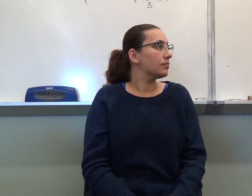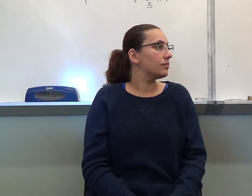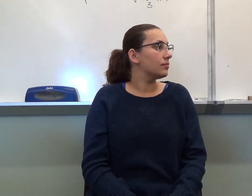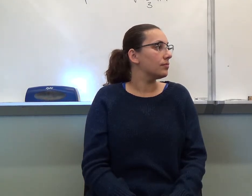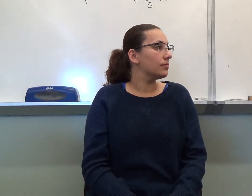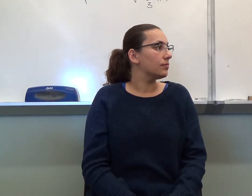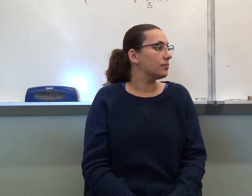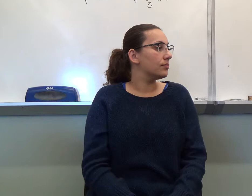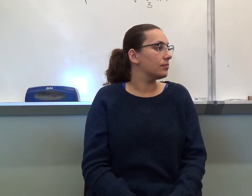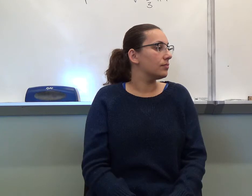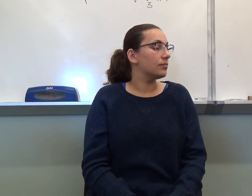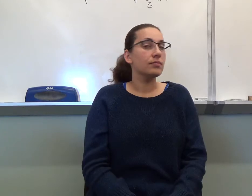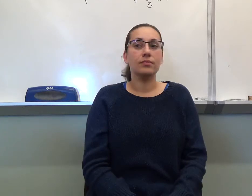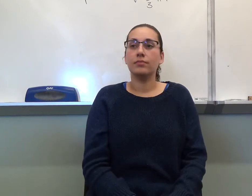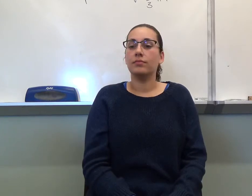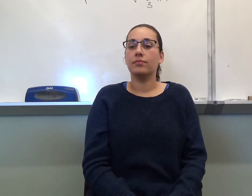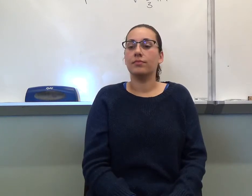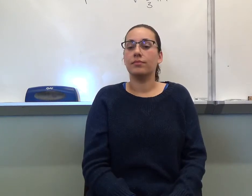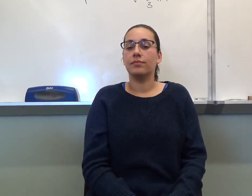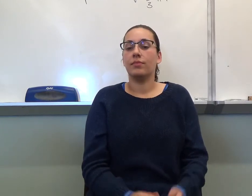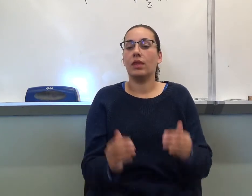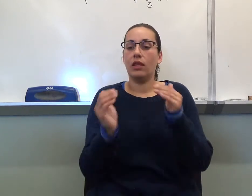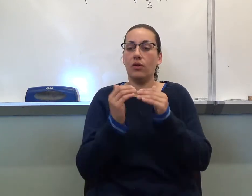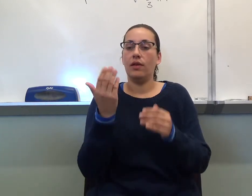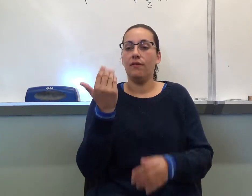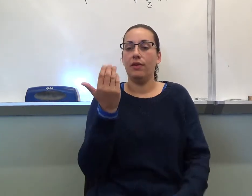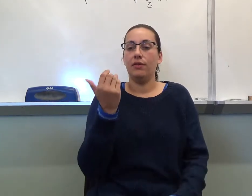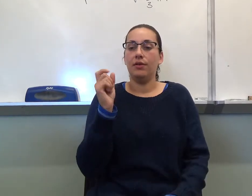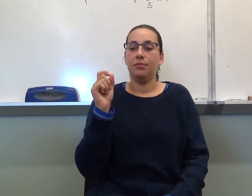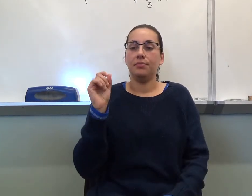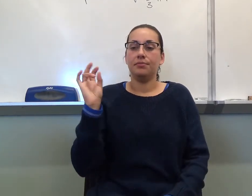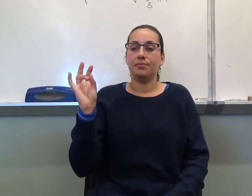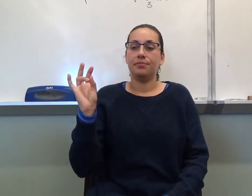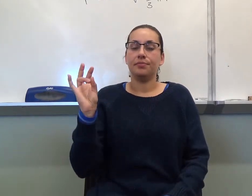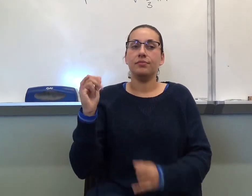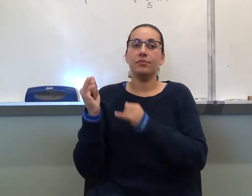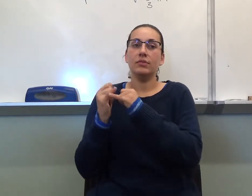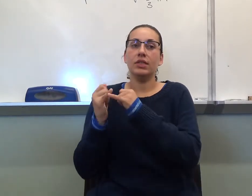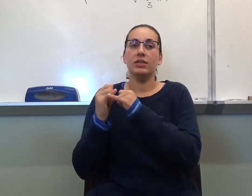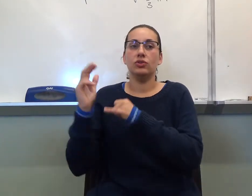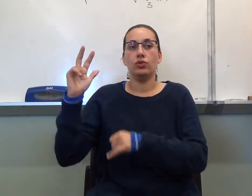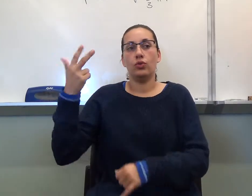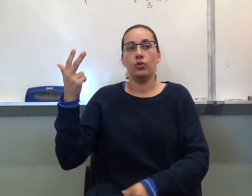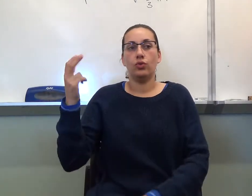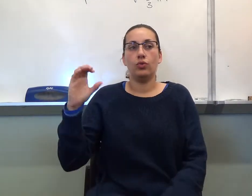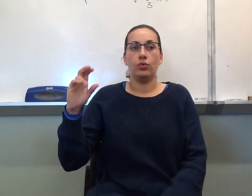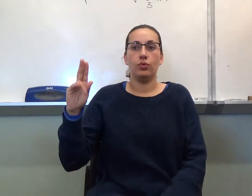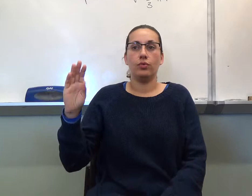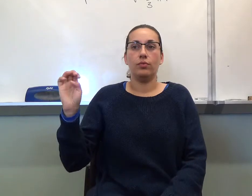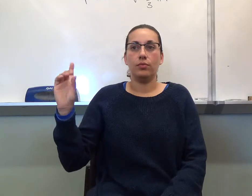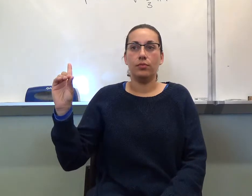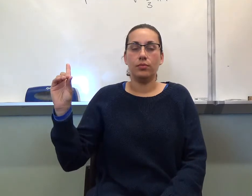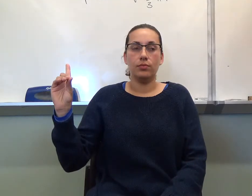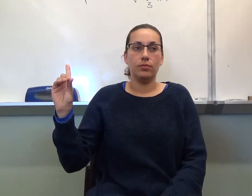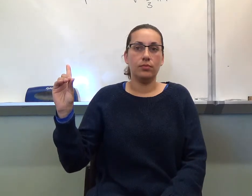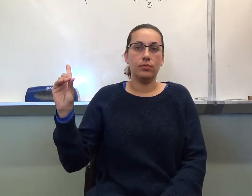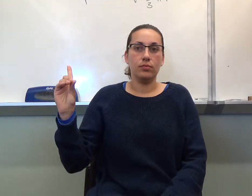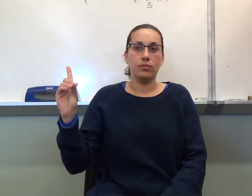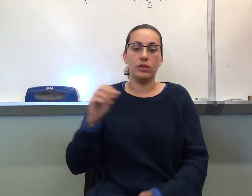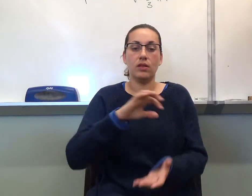This becomes 15.7, and that would be inches cubed. So that's the volume of the whole.